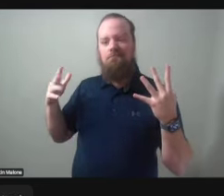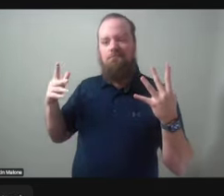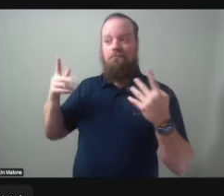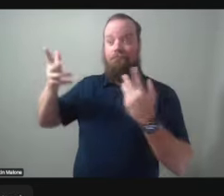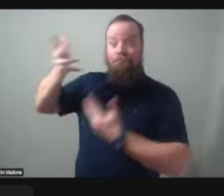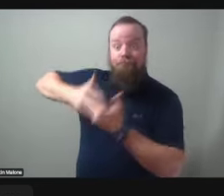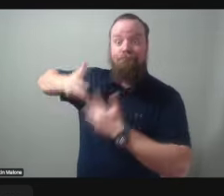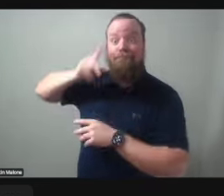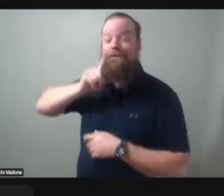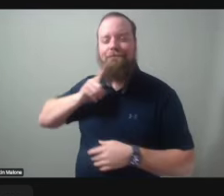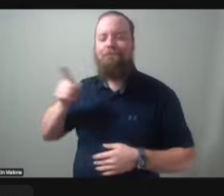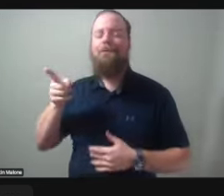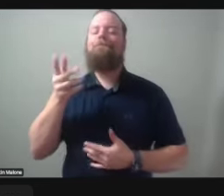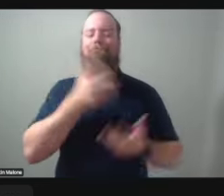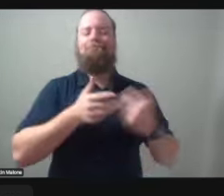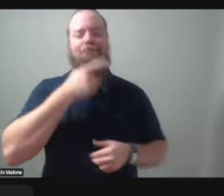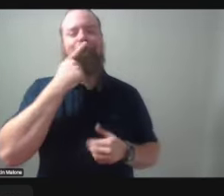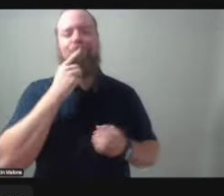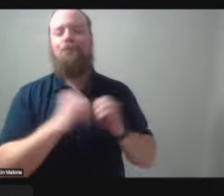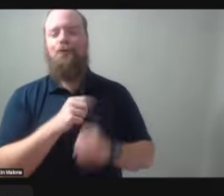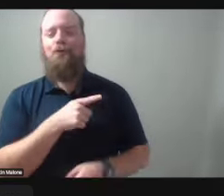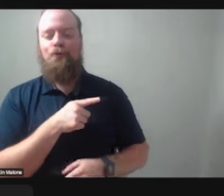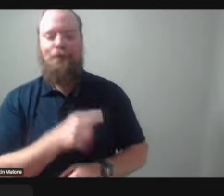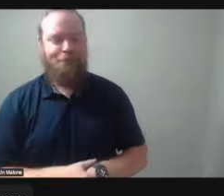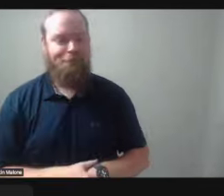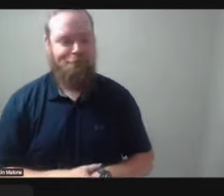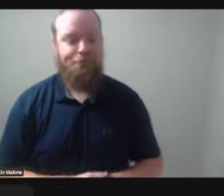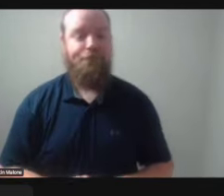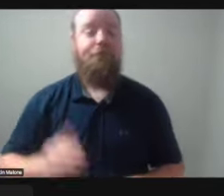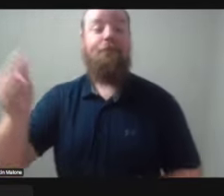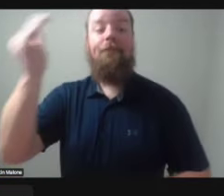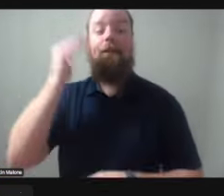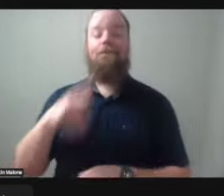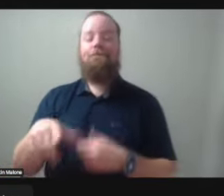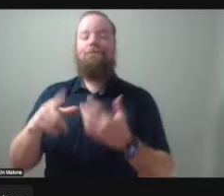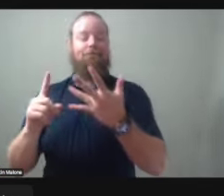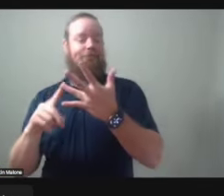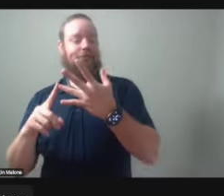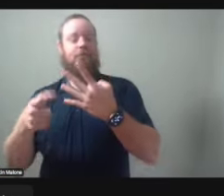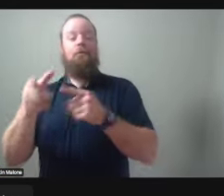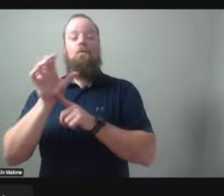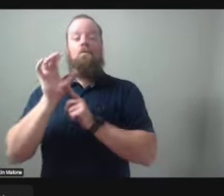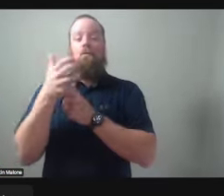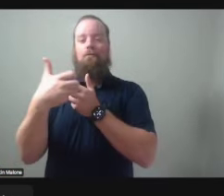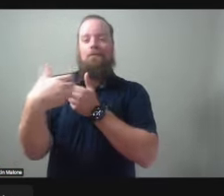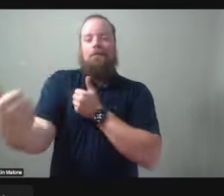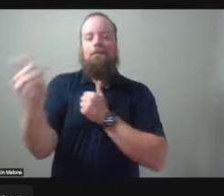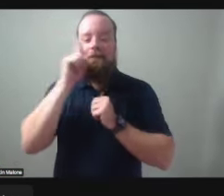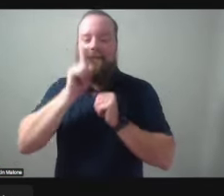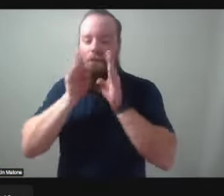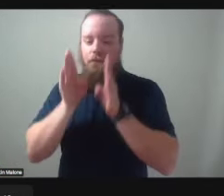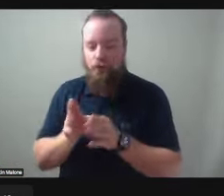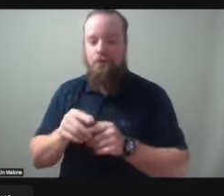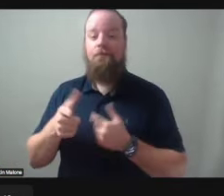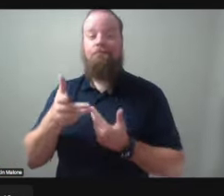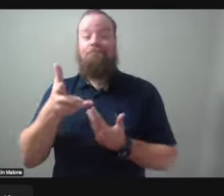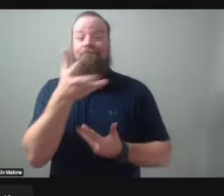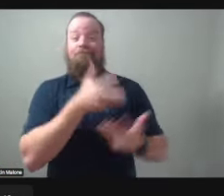brother, a few others. Um, so he does not really identify so much as being within the deaf community, but more within the